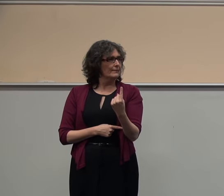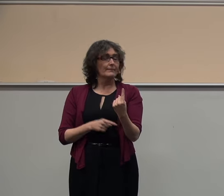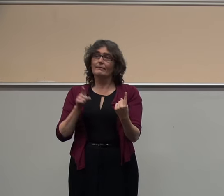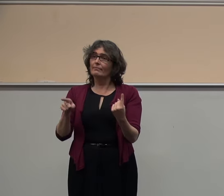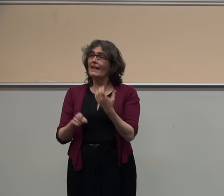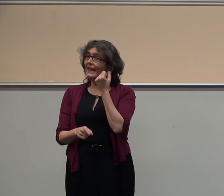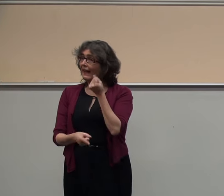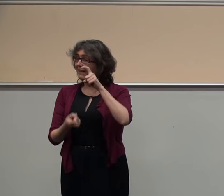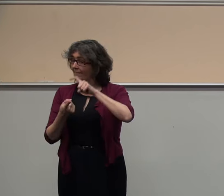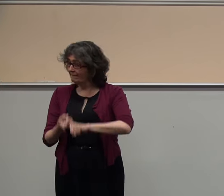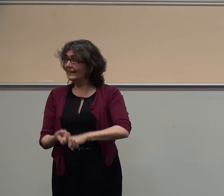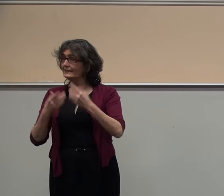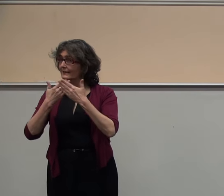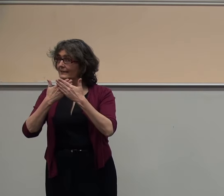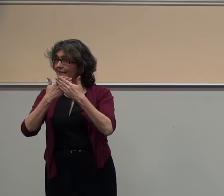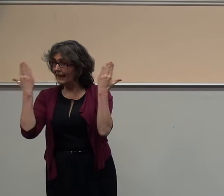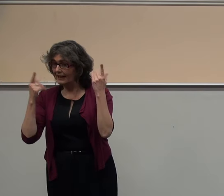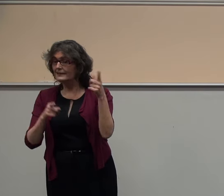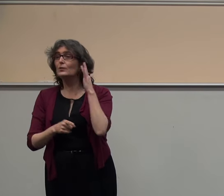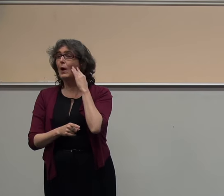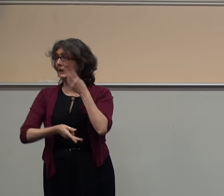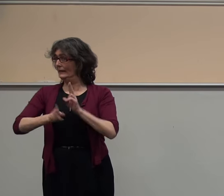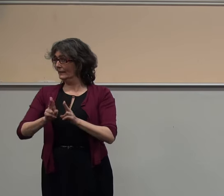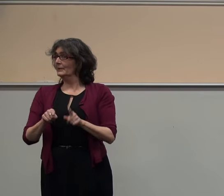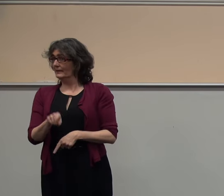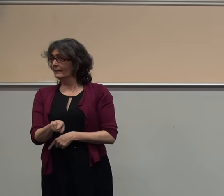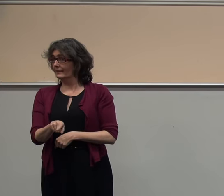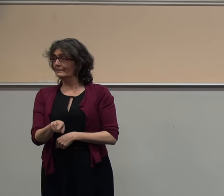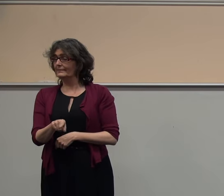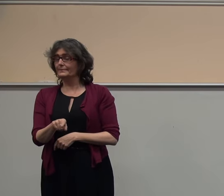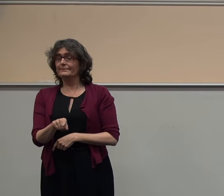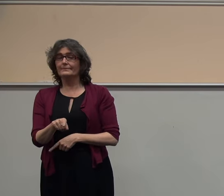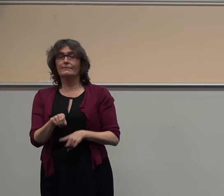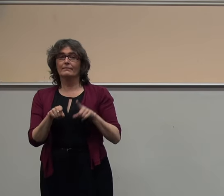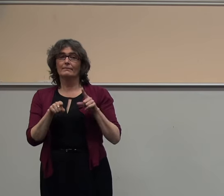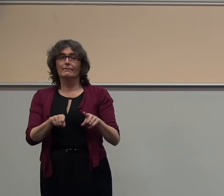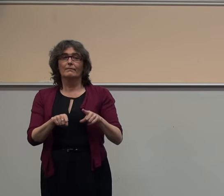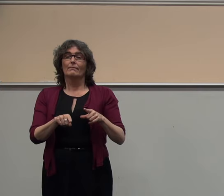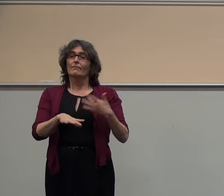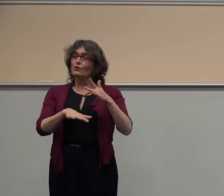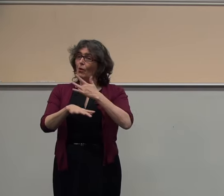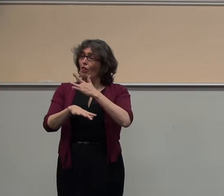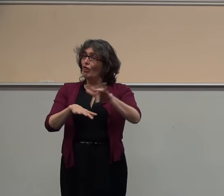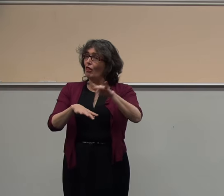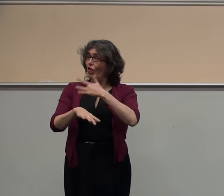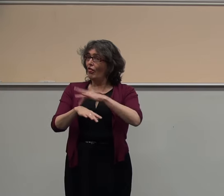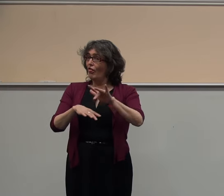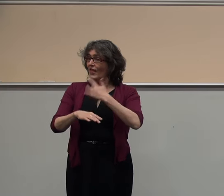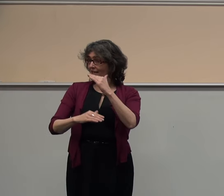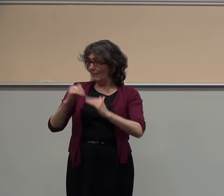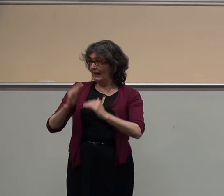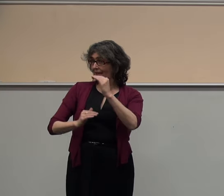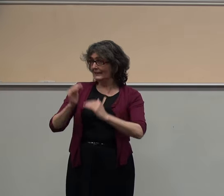fixed days that the shows happen on. So it's all the theatre building knows exactly how they're doing what they